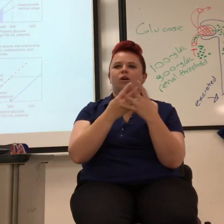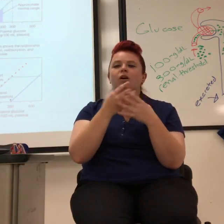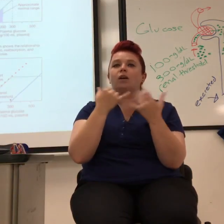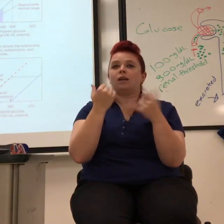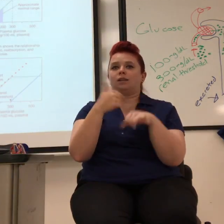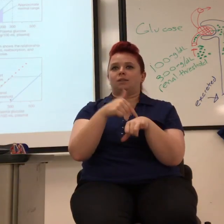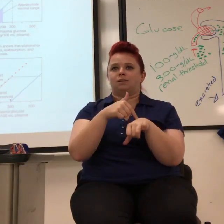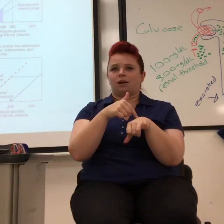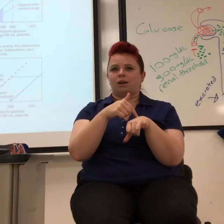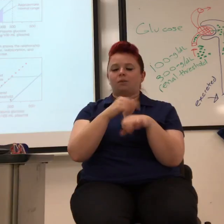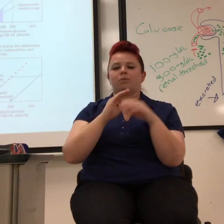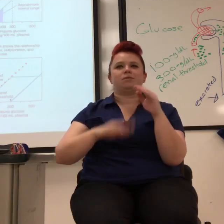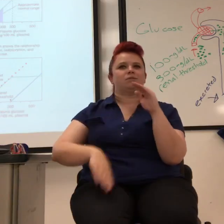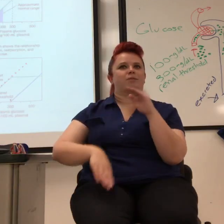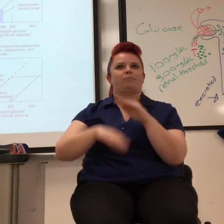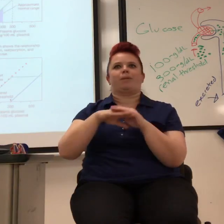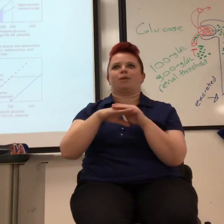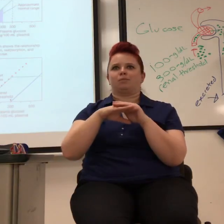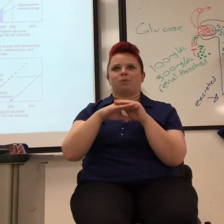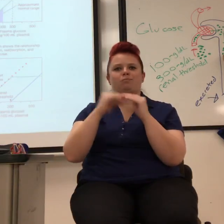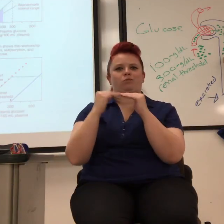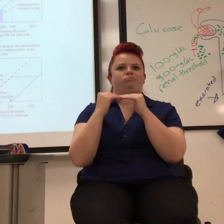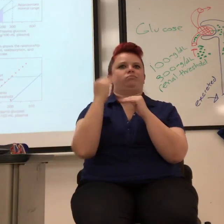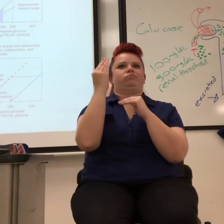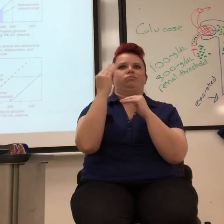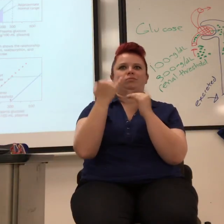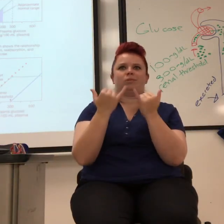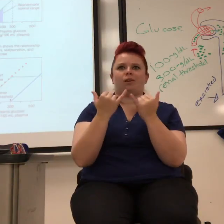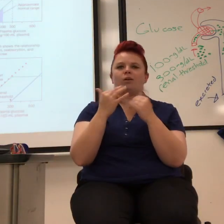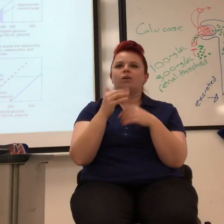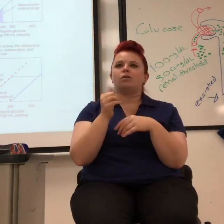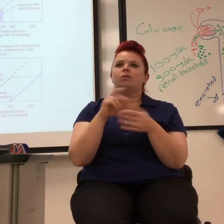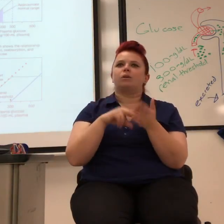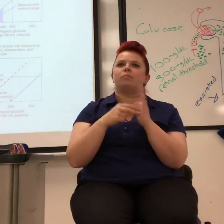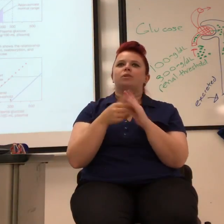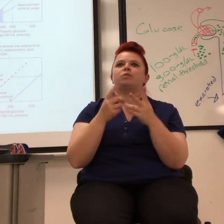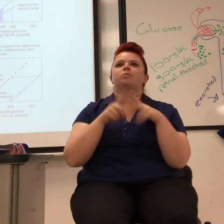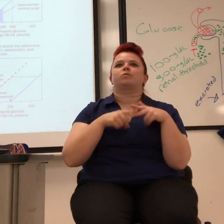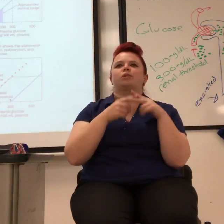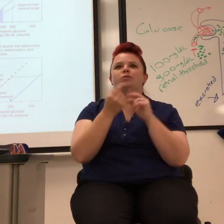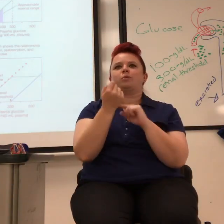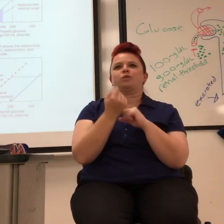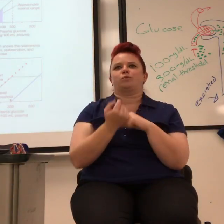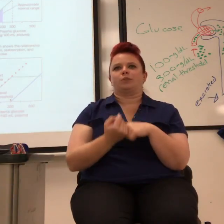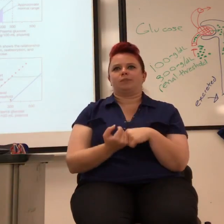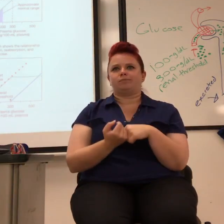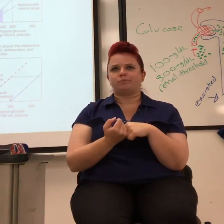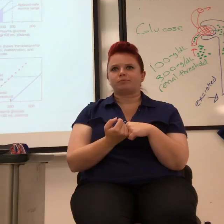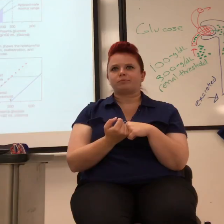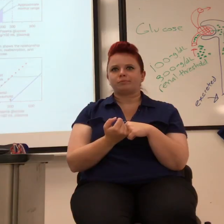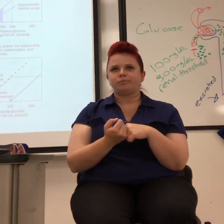time you're maxed out. So this time you'll begin to excrete.